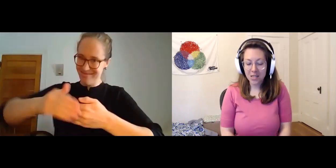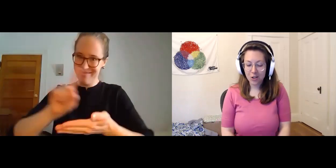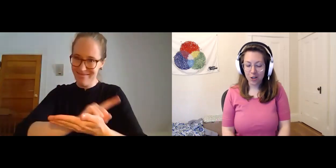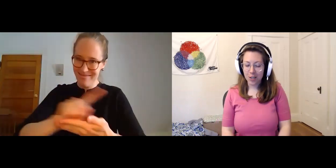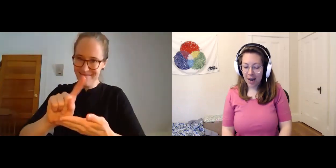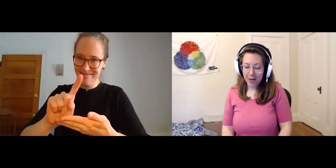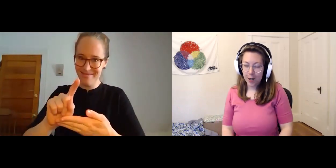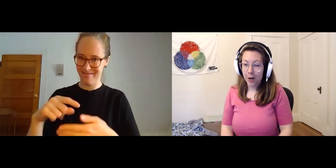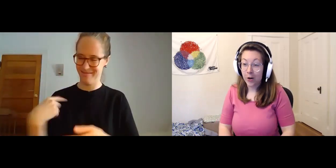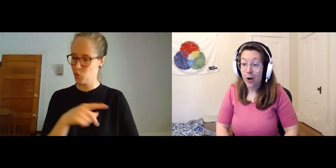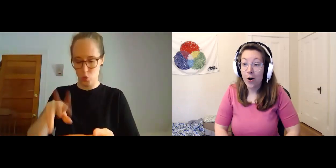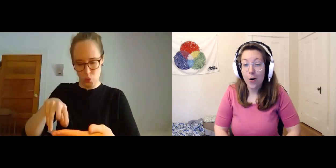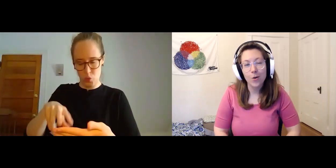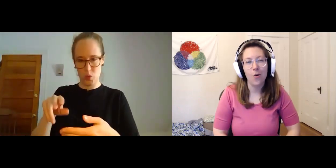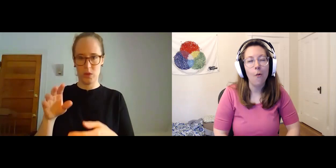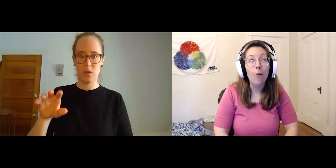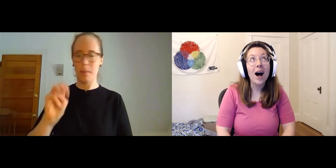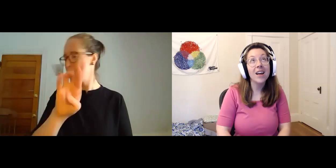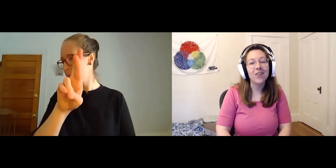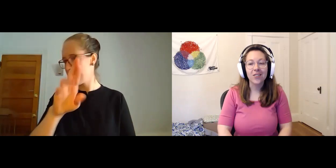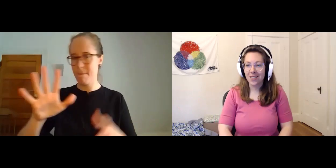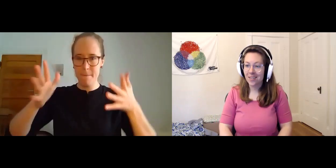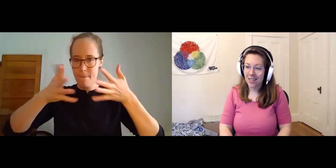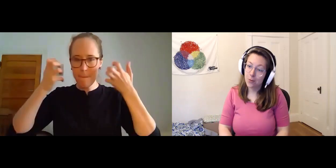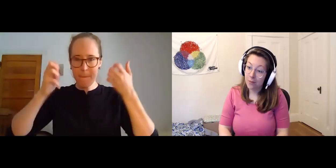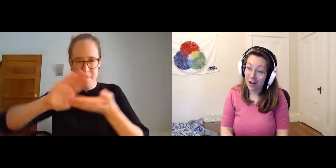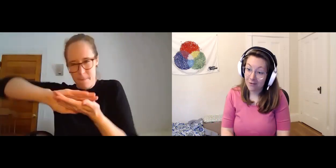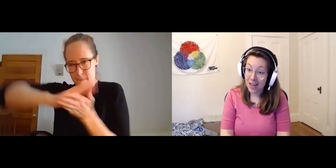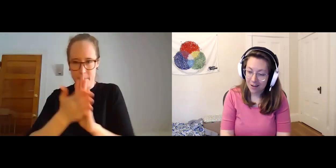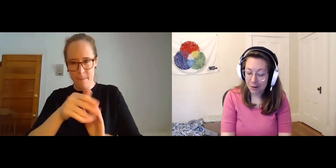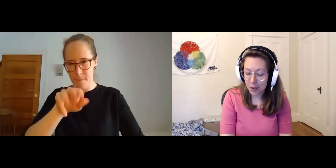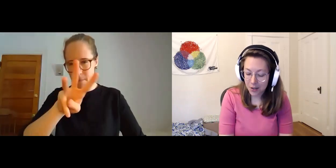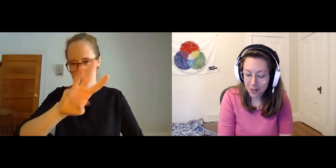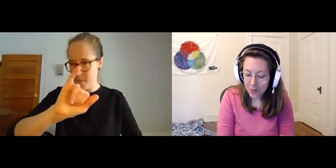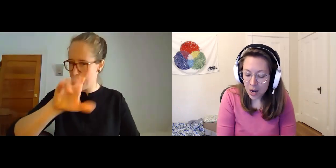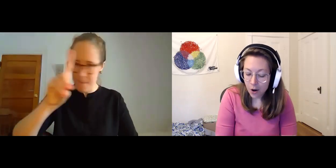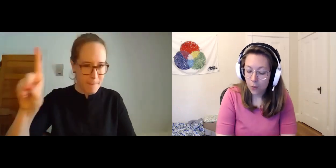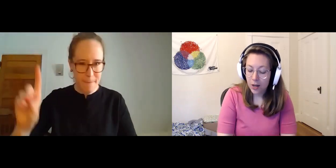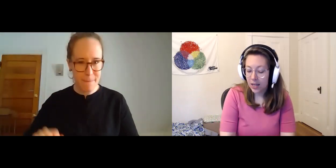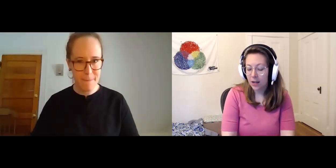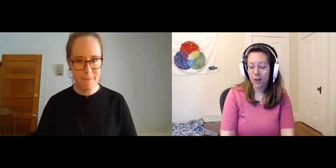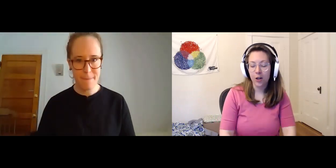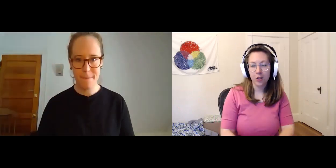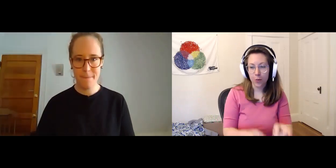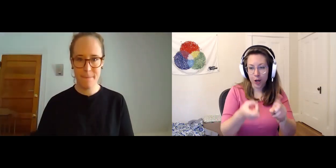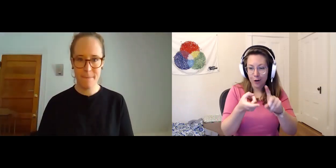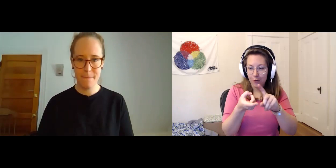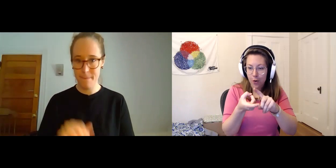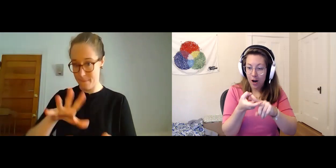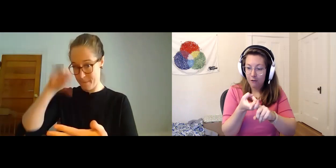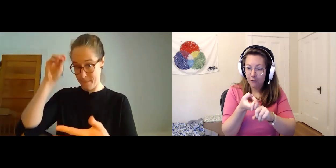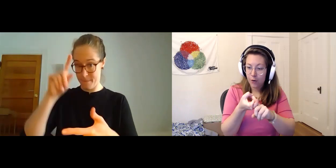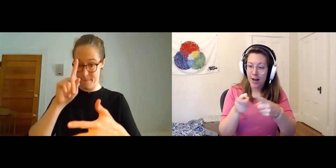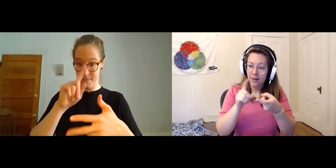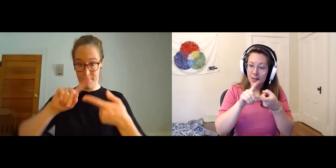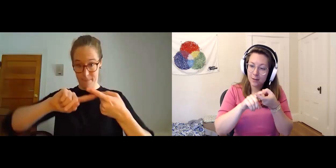read Mr. Tiger Goes Wild. This is one of my favorite books. We learned the word